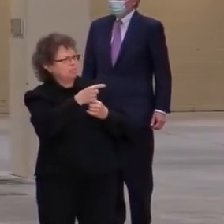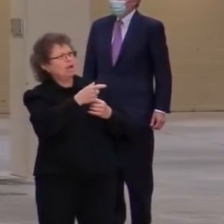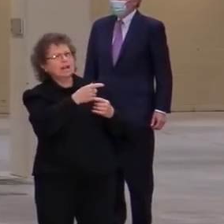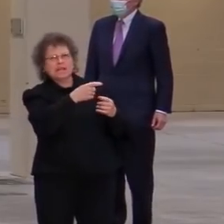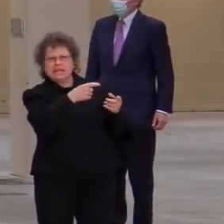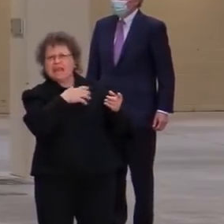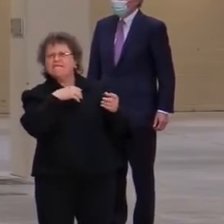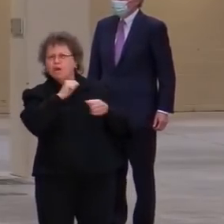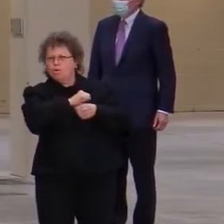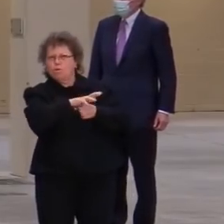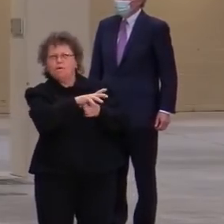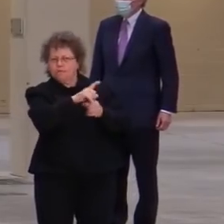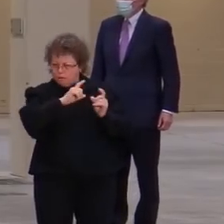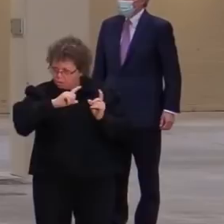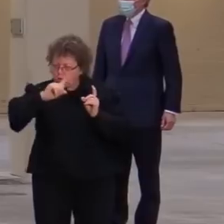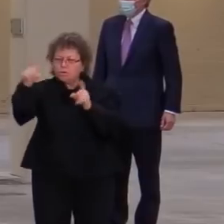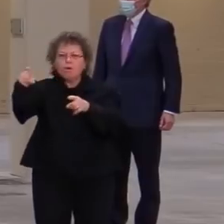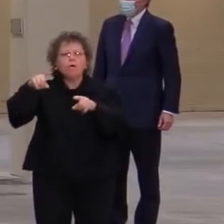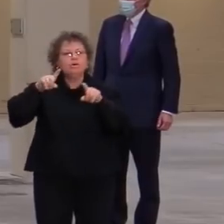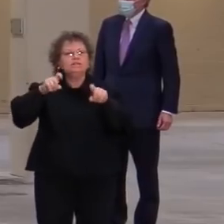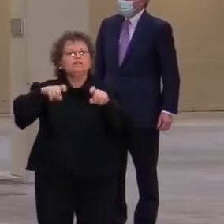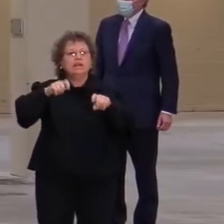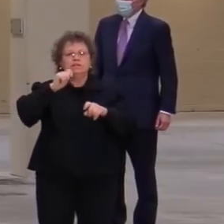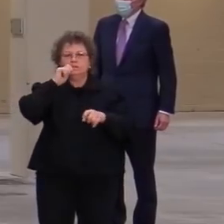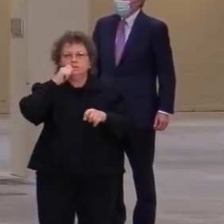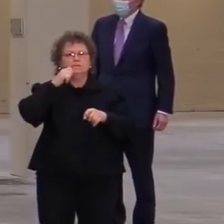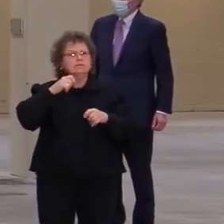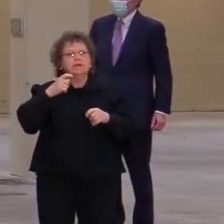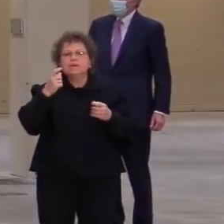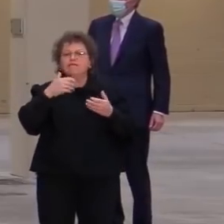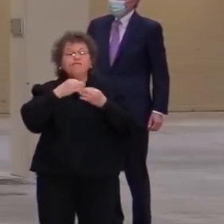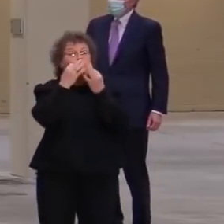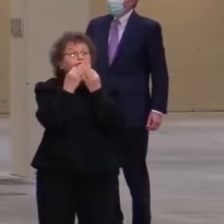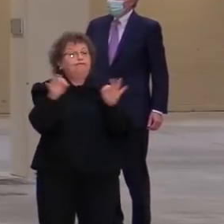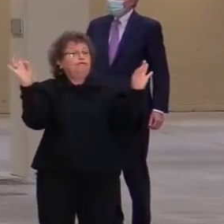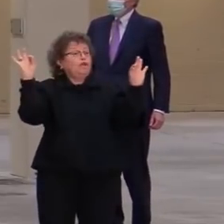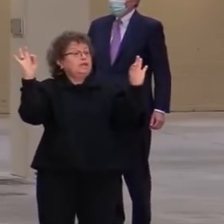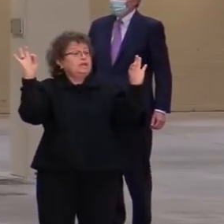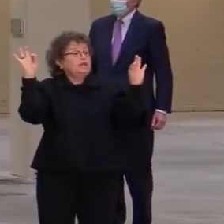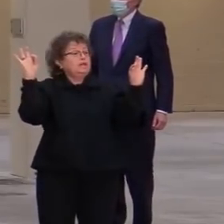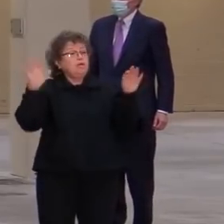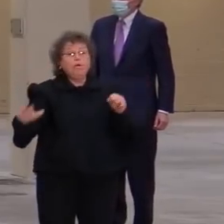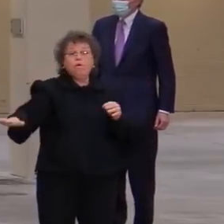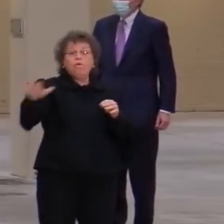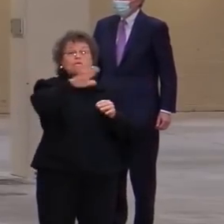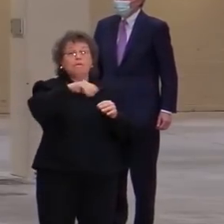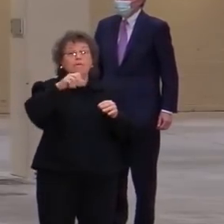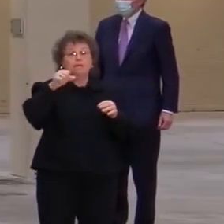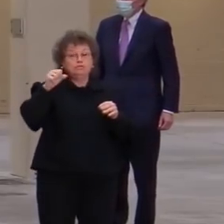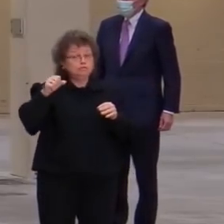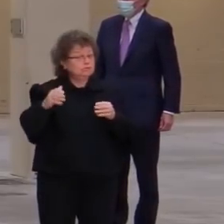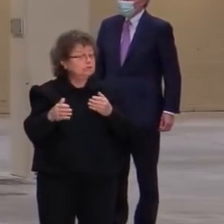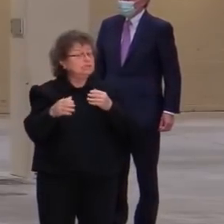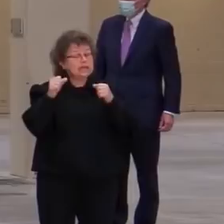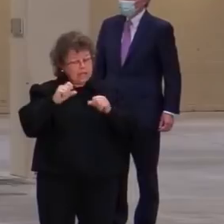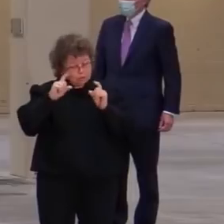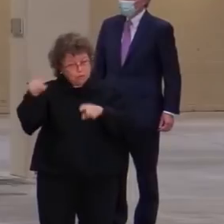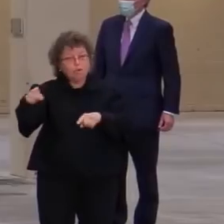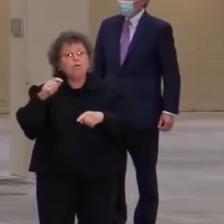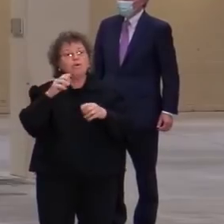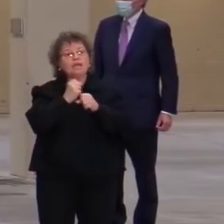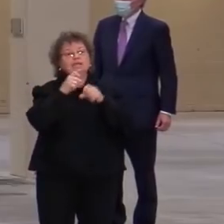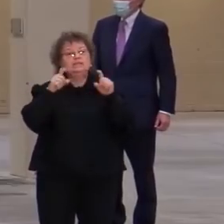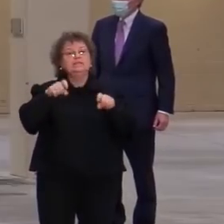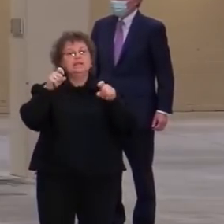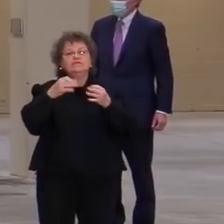There are hundreds of sites all over Massachusetts, and it's widely available. No one in Massachusetts who thinks they've been